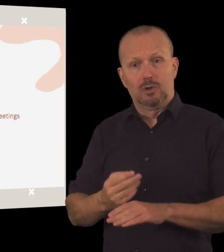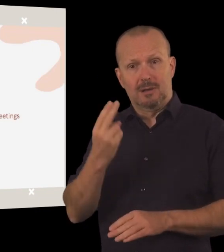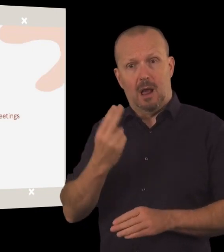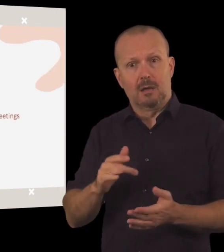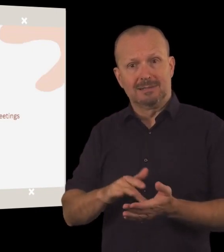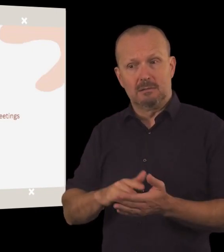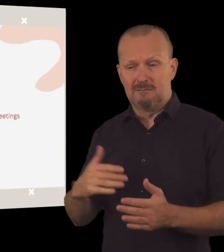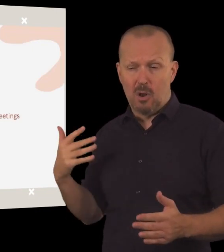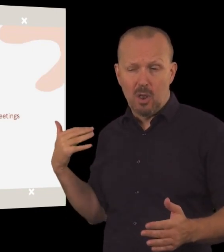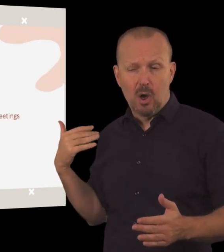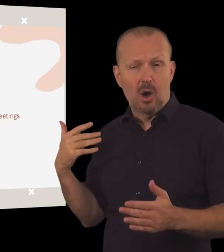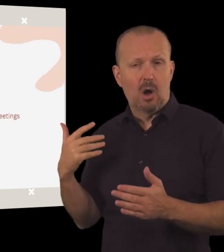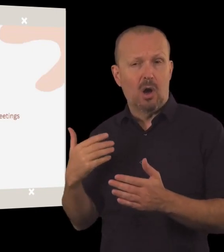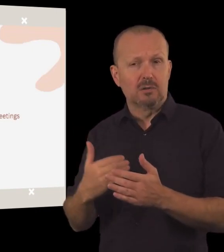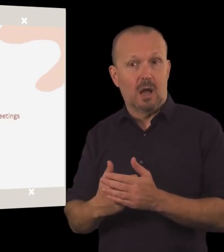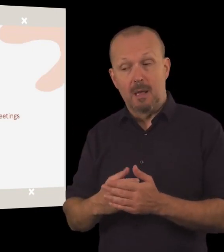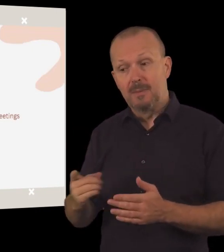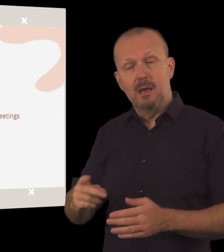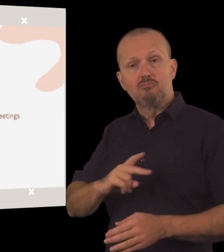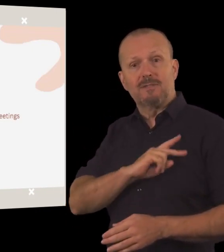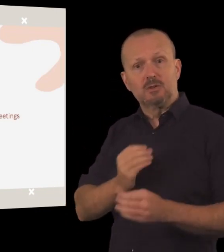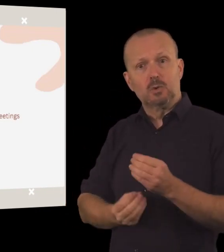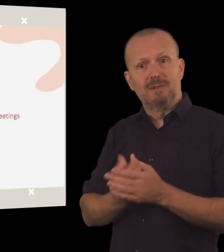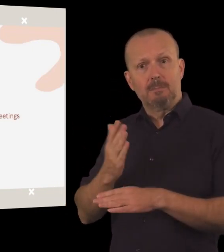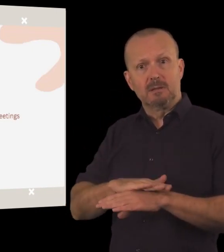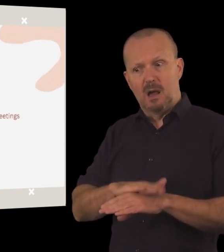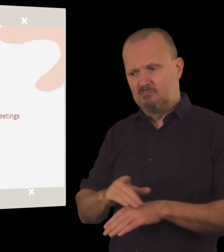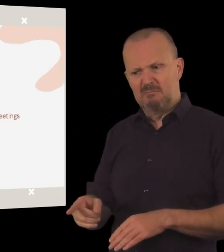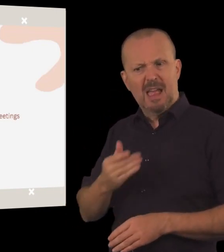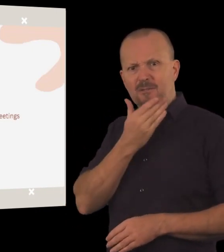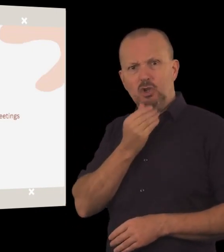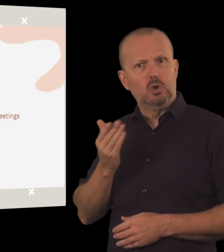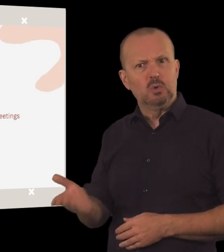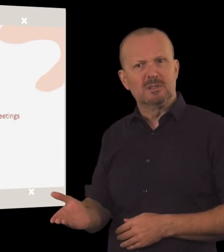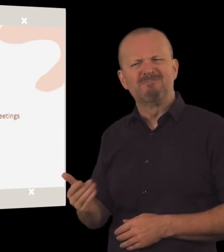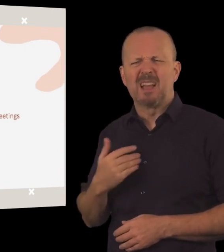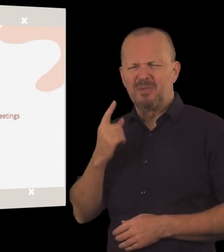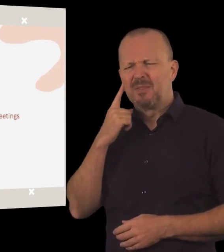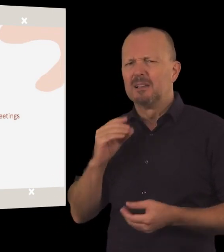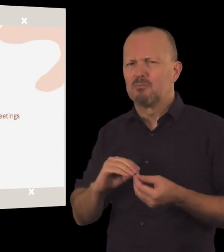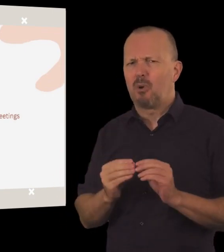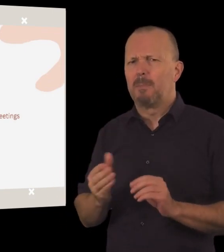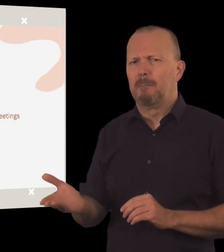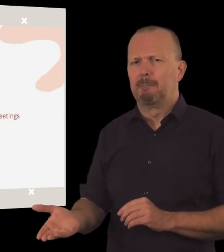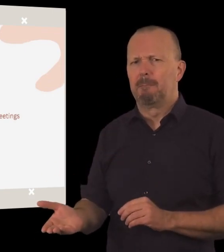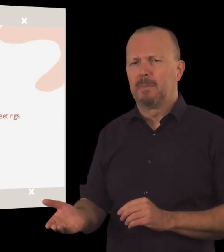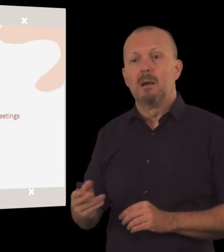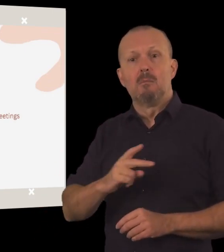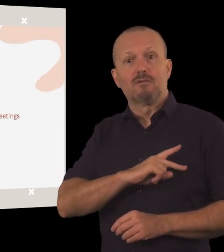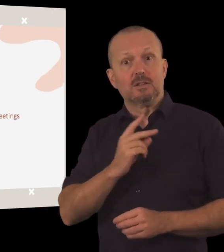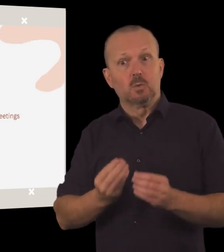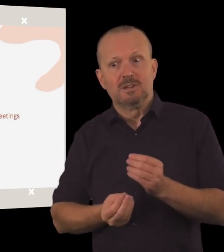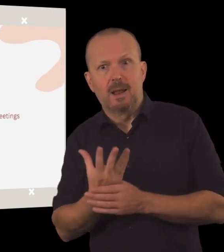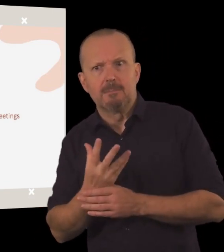important that they're prioritised. Art workers shouldn't have to worry about work or their personal lives when they're